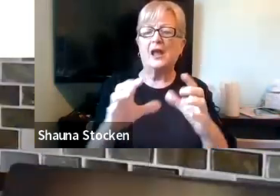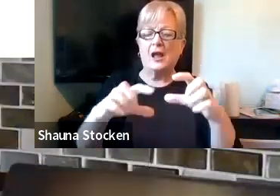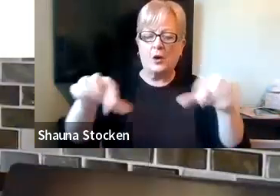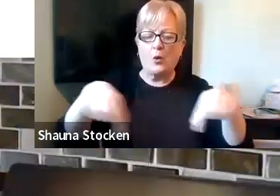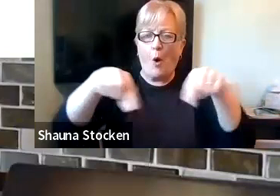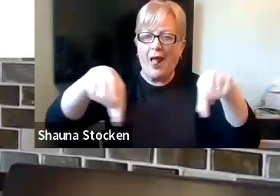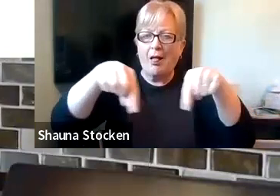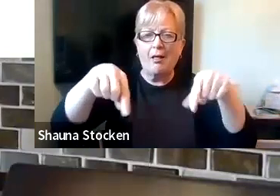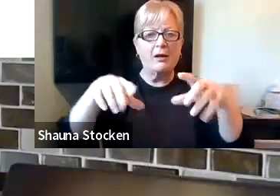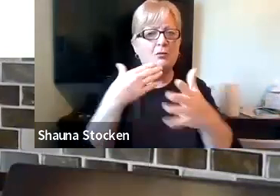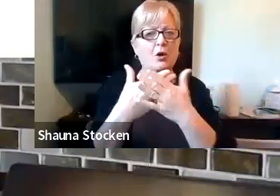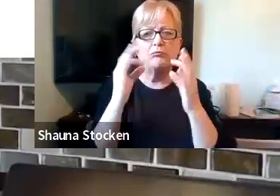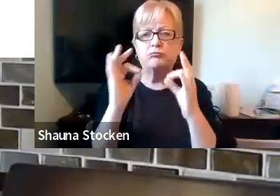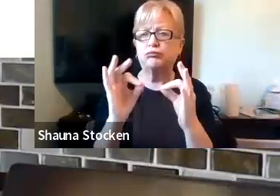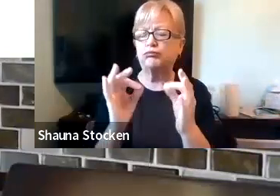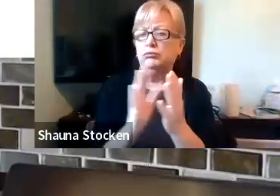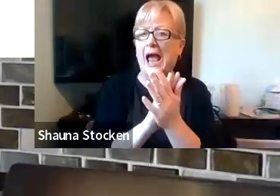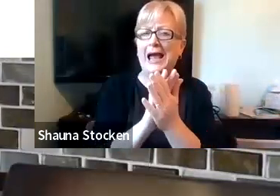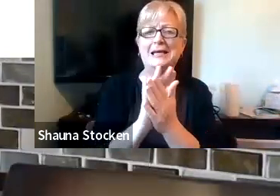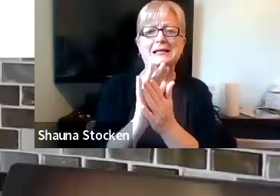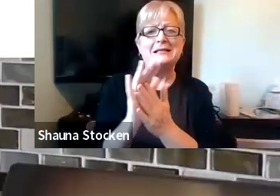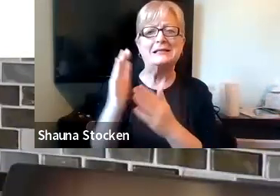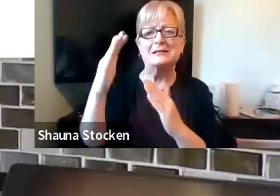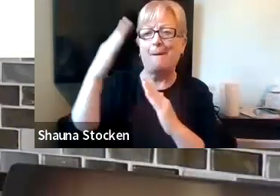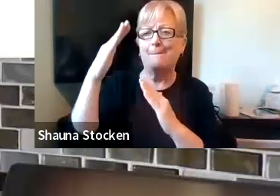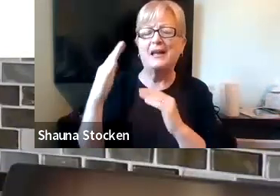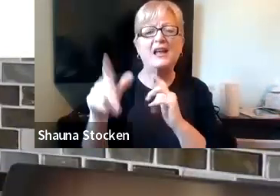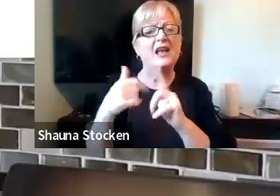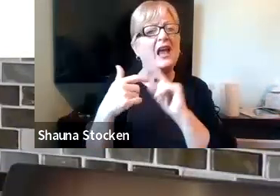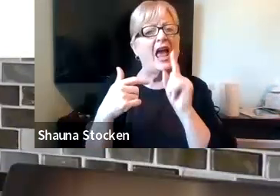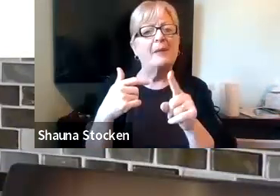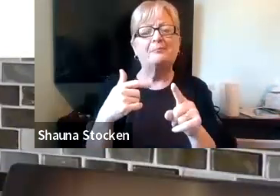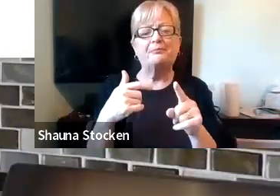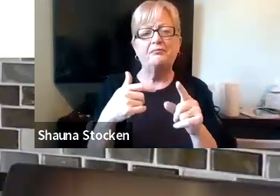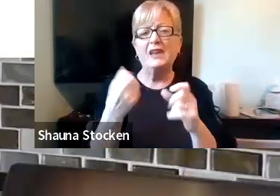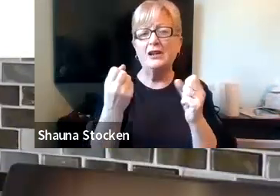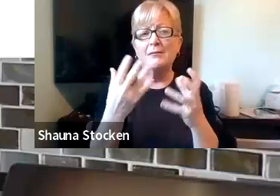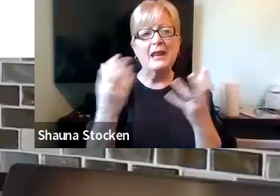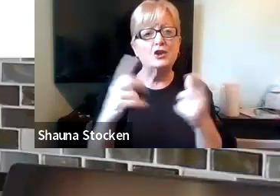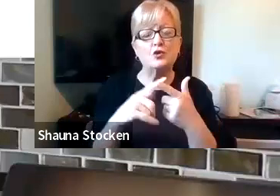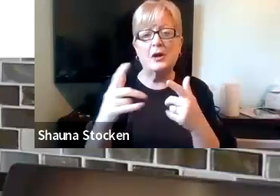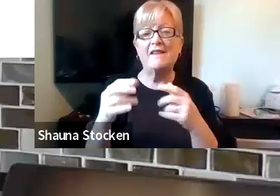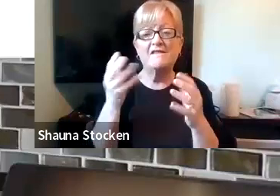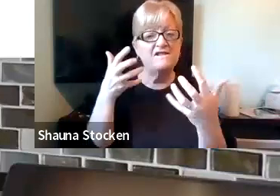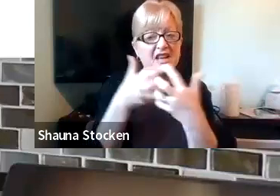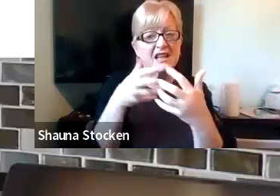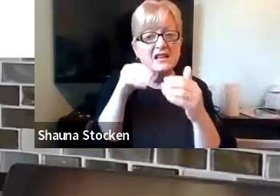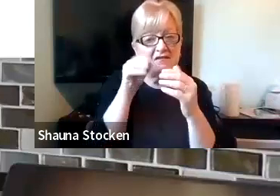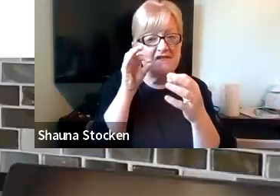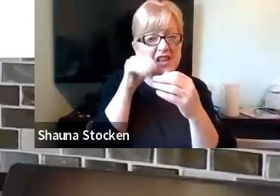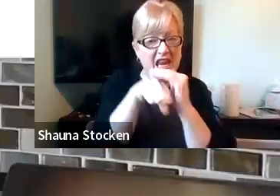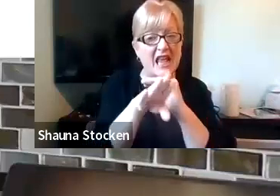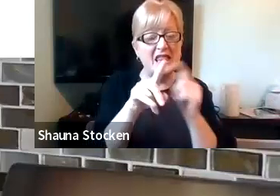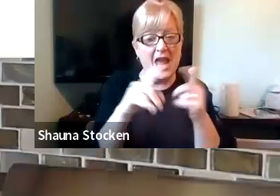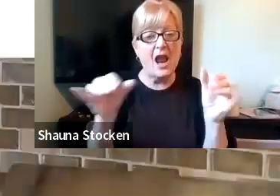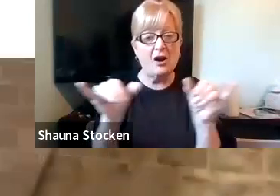pretty big size, so there's a lot of stuff that you could put in here that you couldn't put in most standard size toaster ovens.